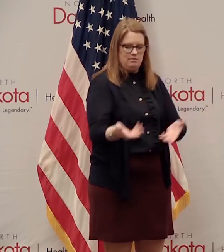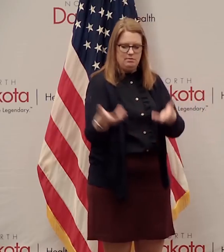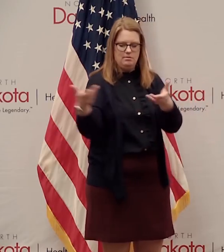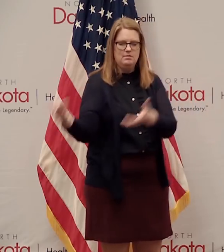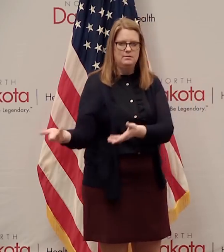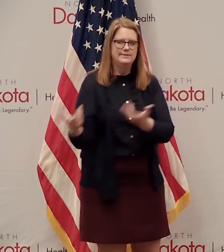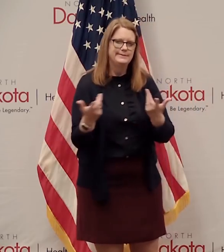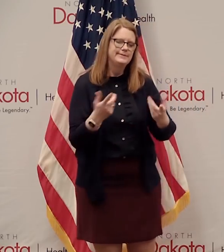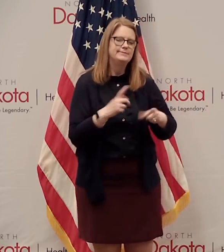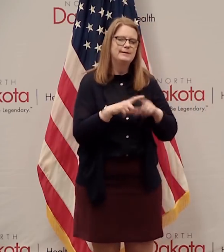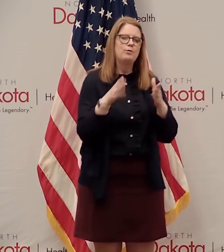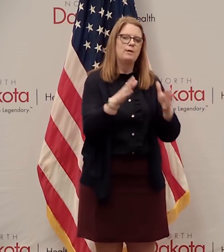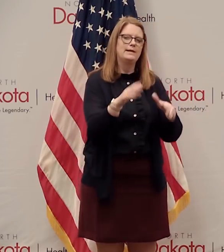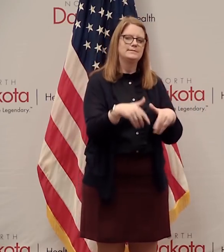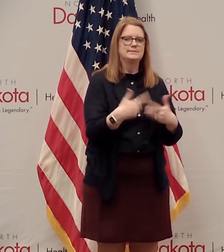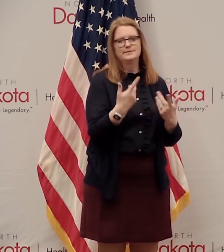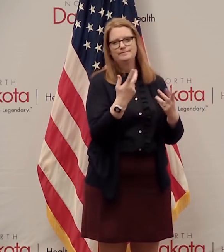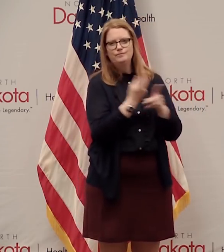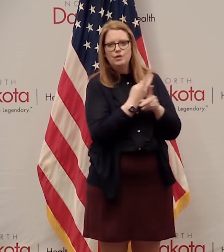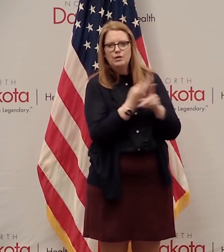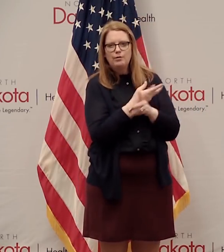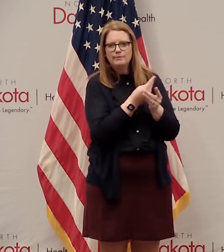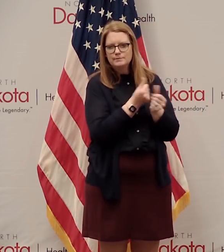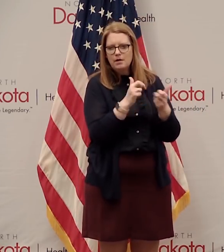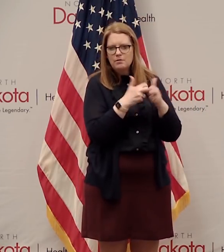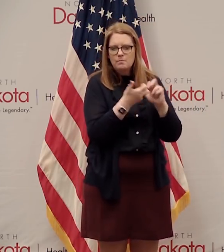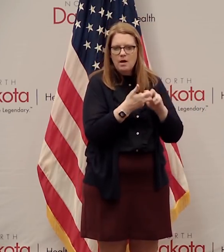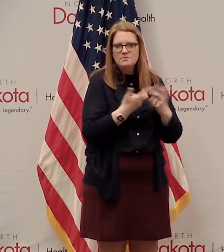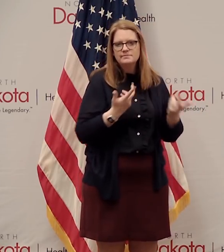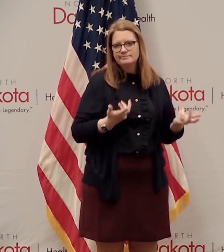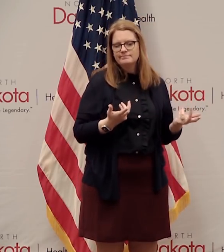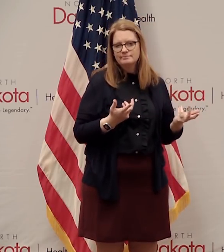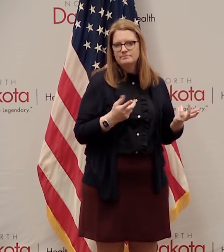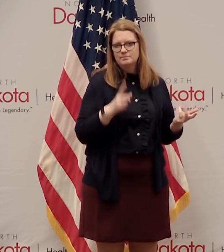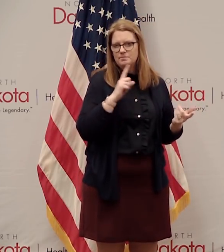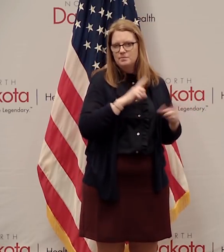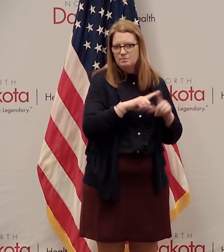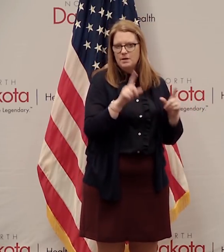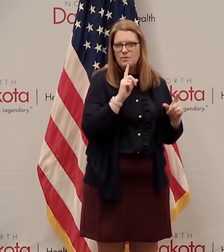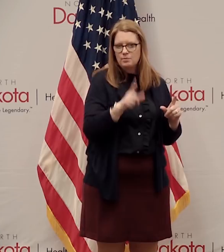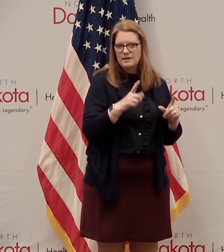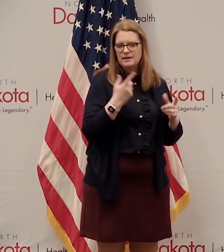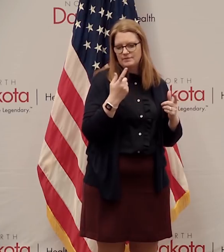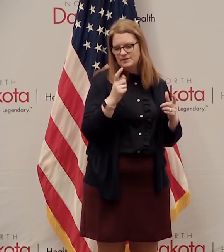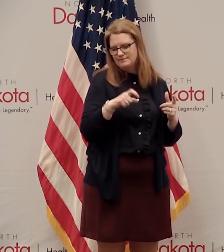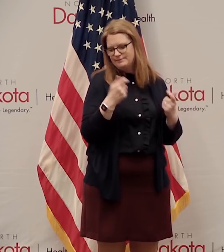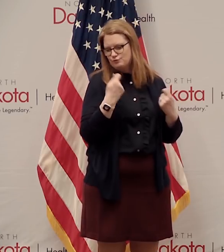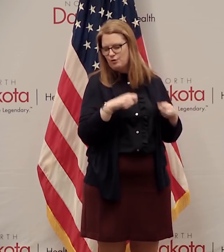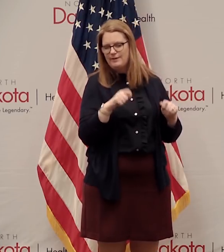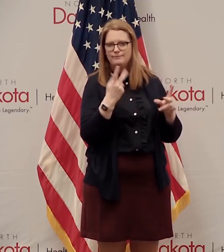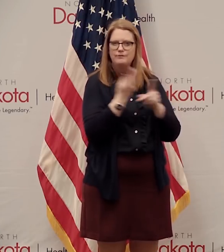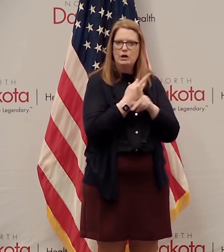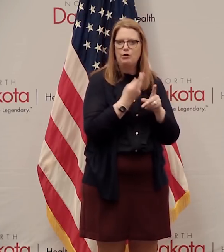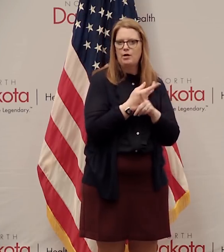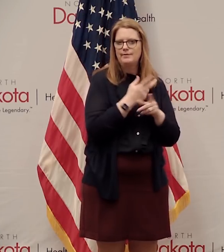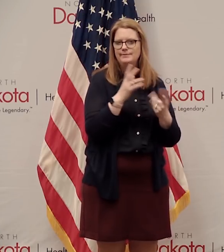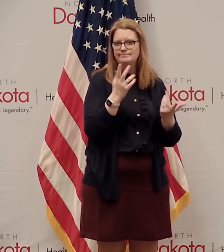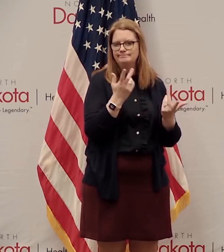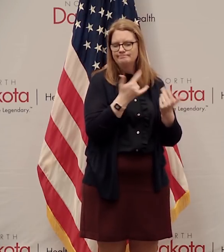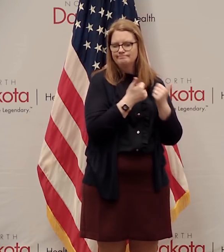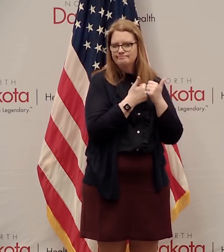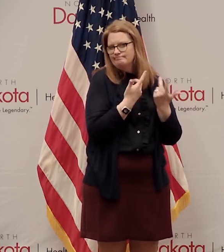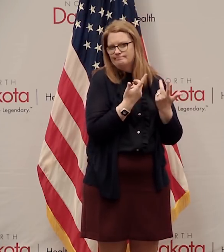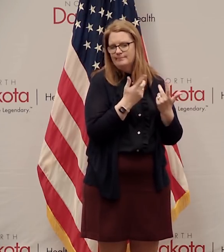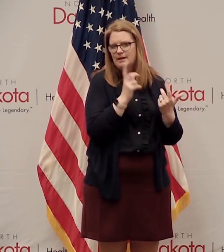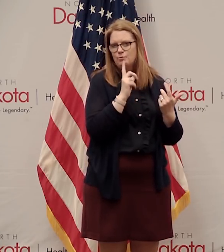approach it. But again, we just have to figure out a way to do the things we have to do as North Dakotans while we're battling this thing, and hopefully we'll continue to have,